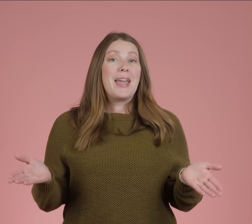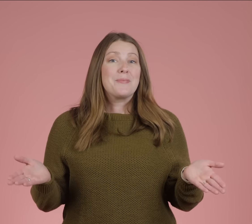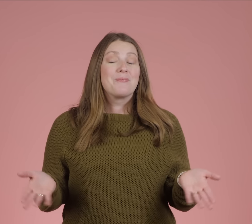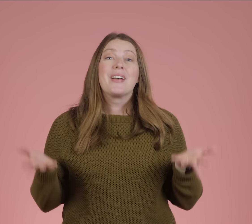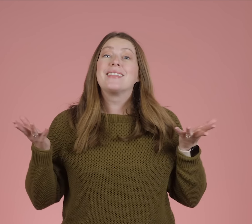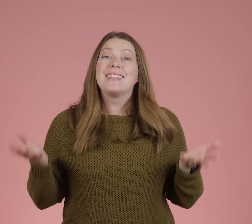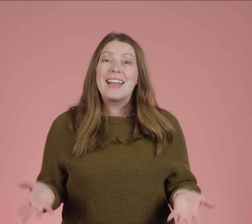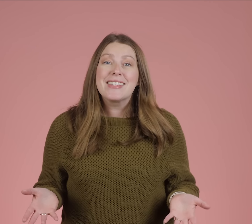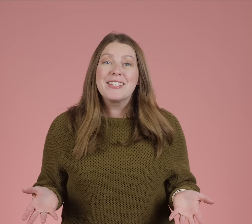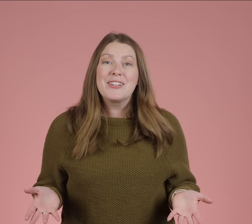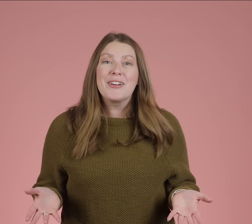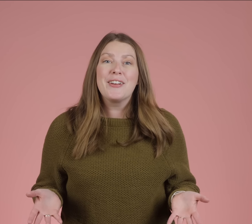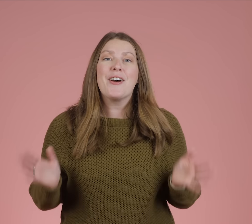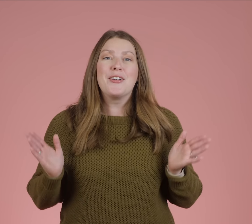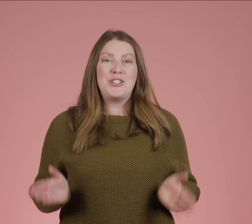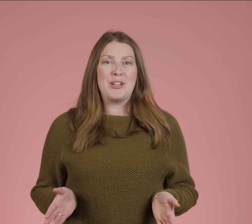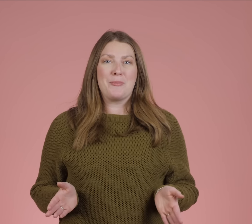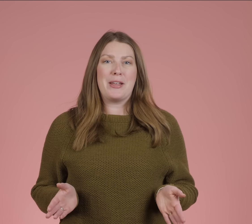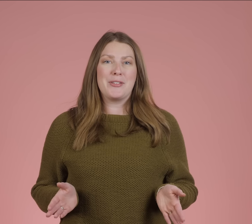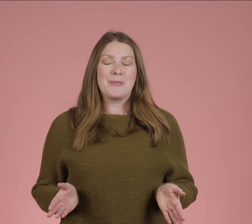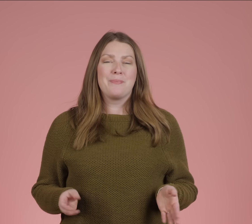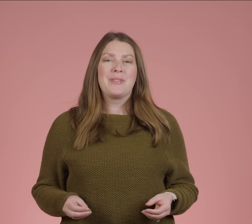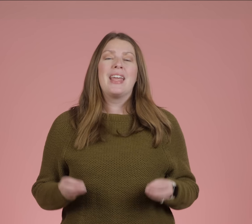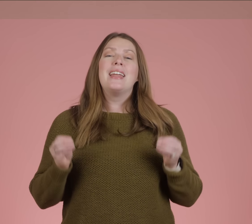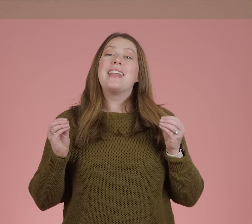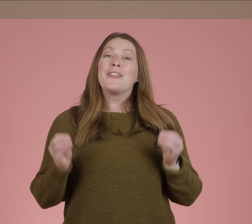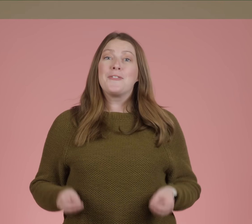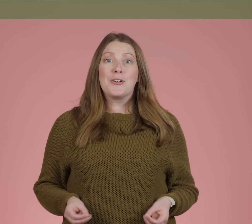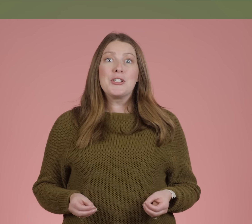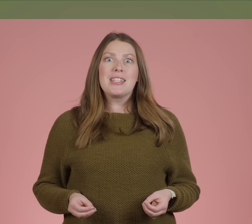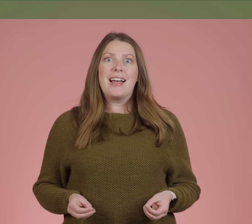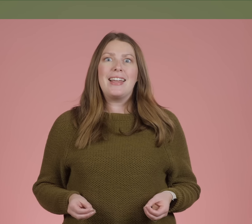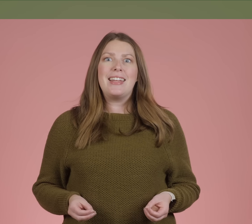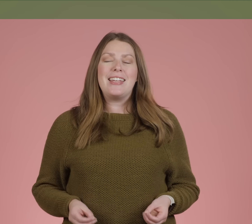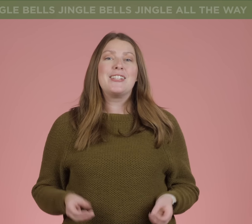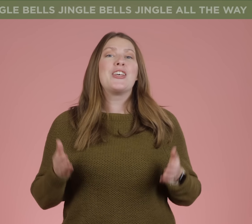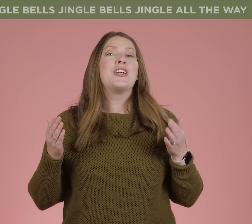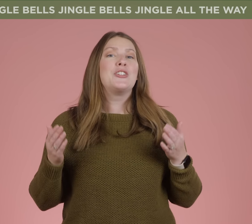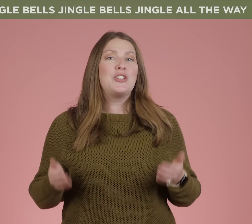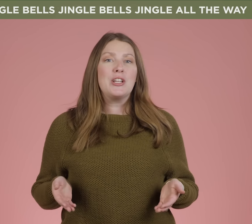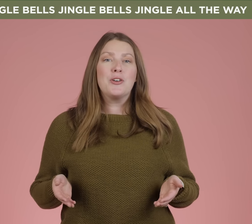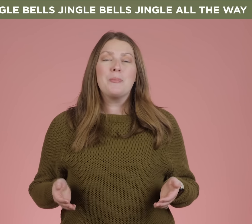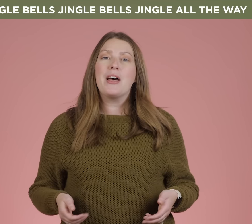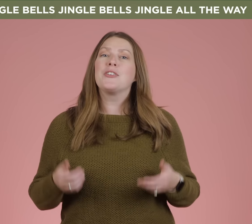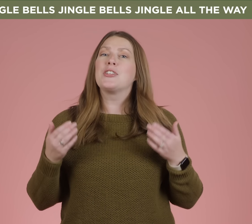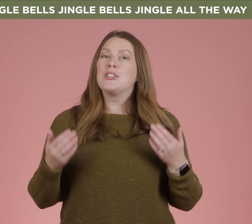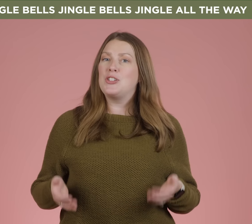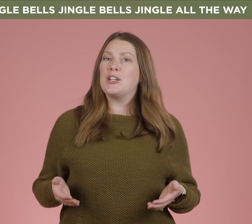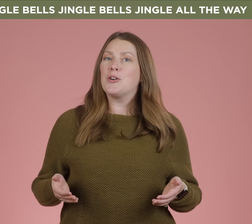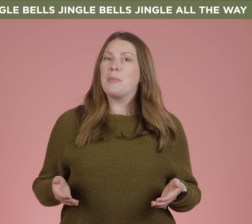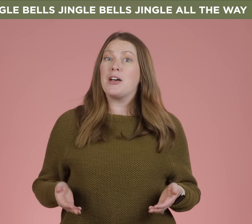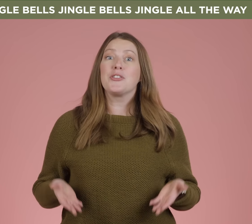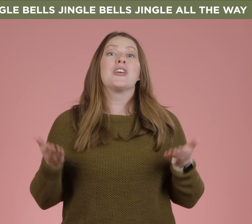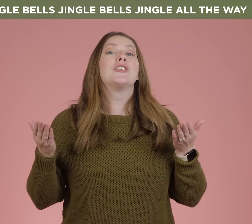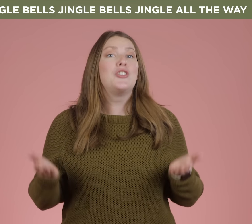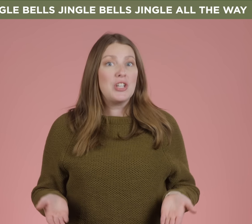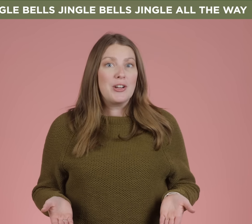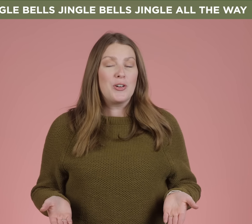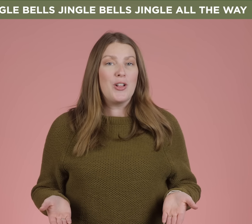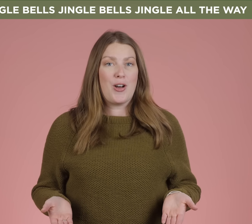Okay, let's get started on Jingle Bells. Now the first line is jingle bells, jingle all